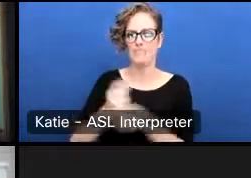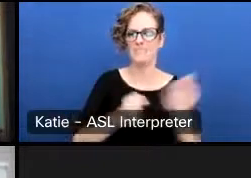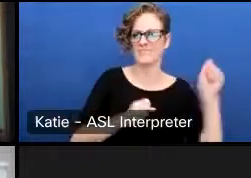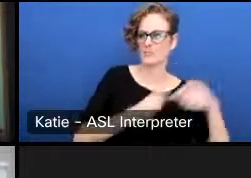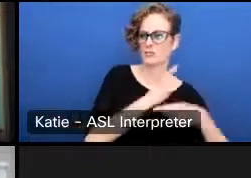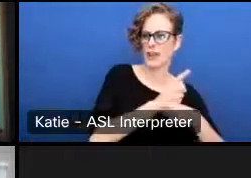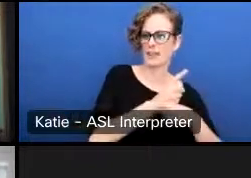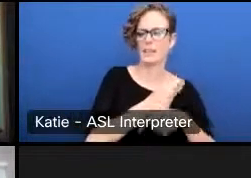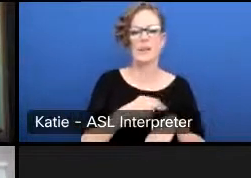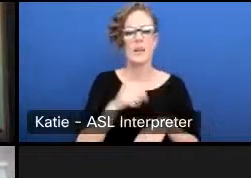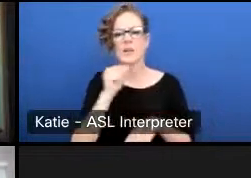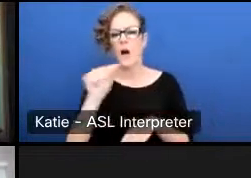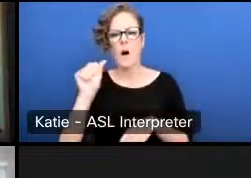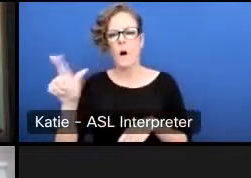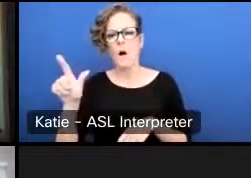not all